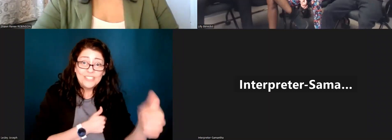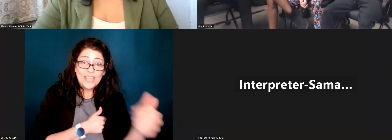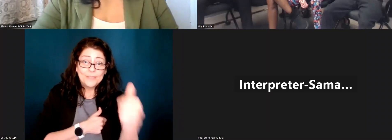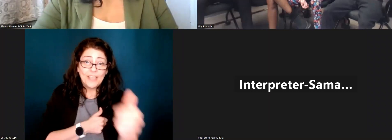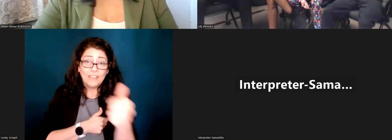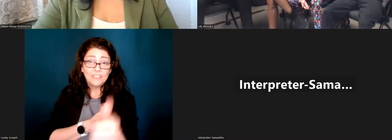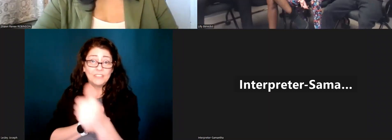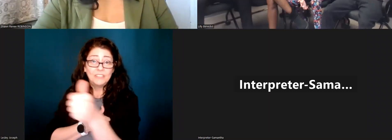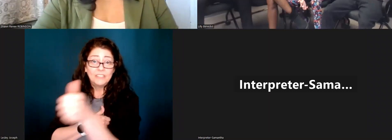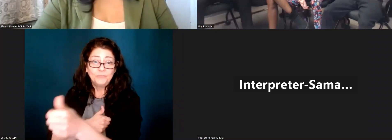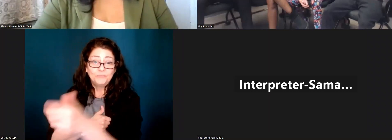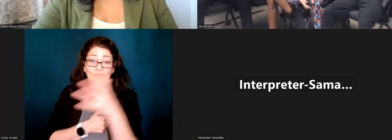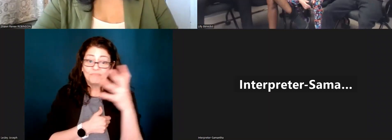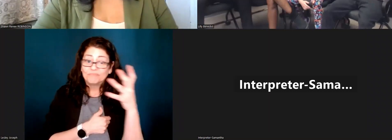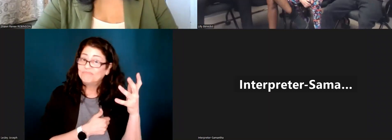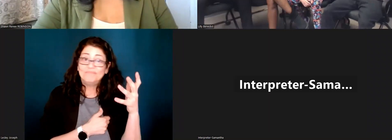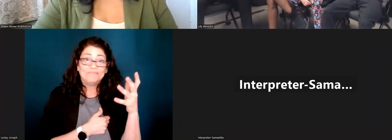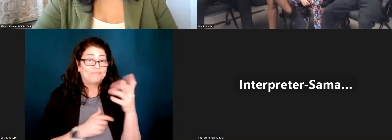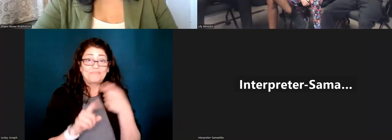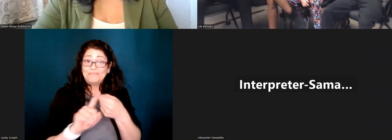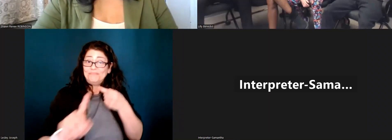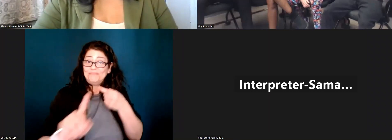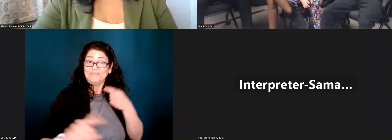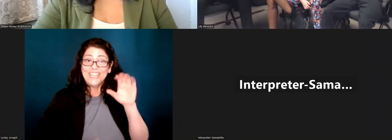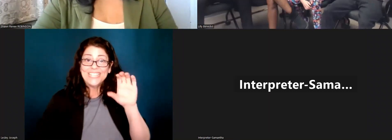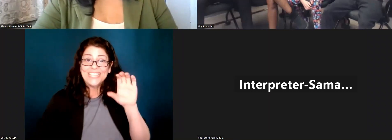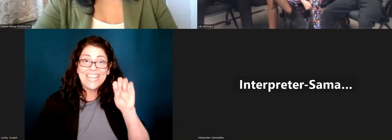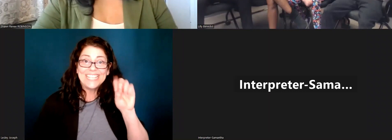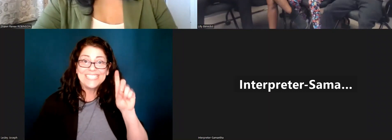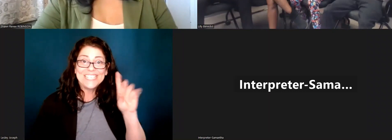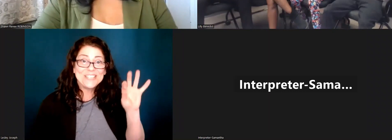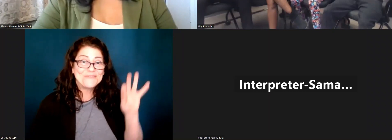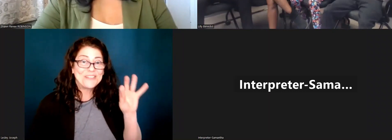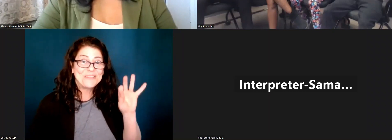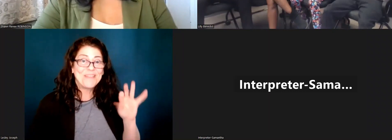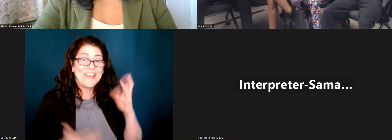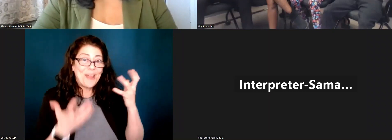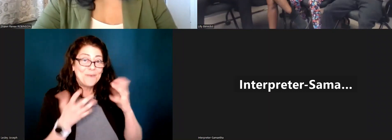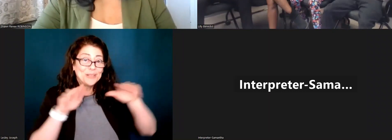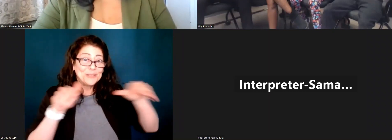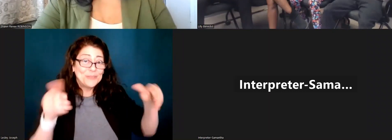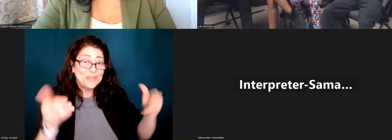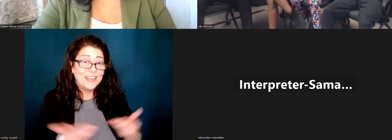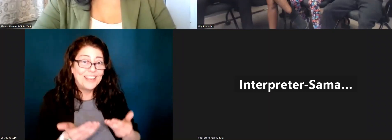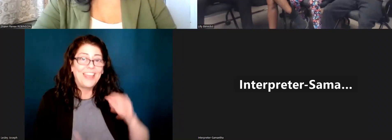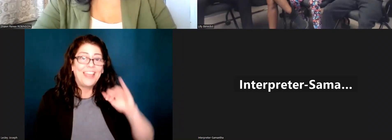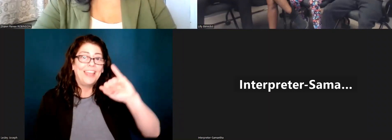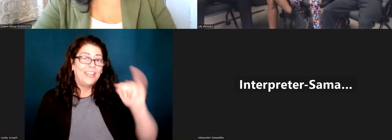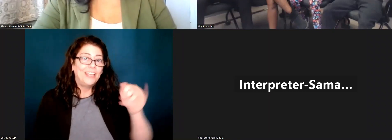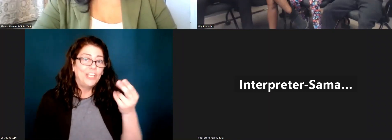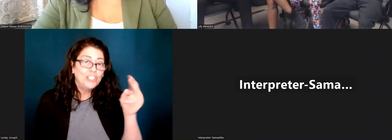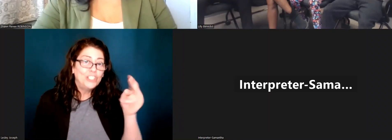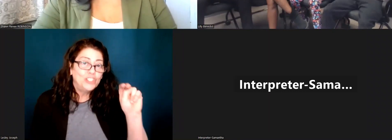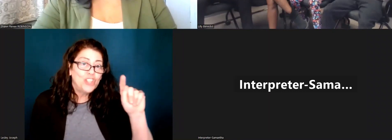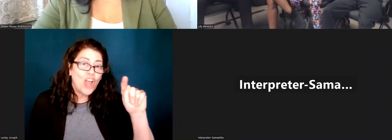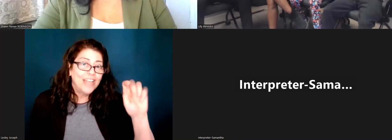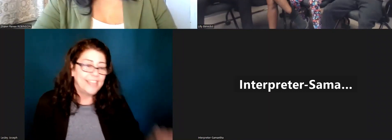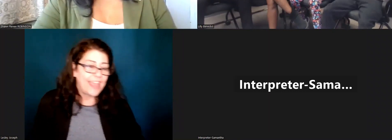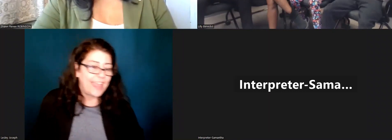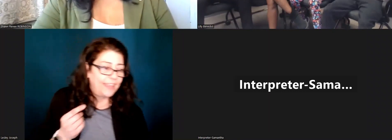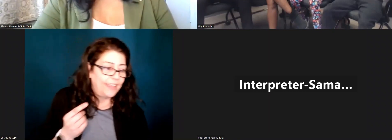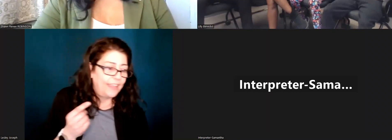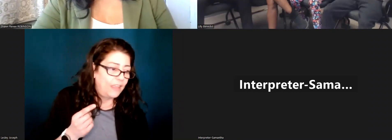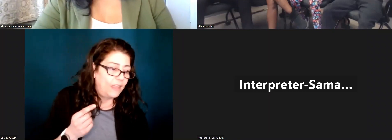And so straight out of CSD Fremont, I'd like to introduce Jonte. Could